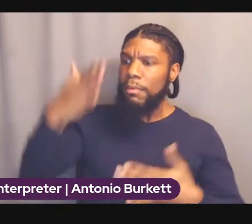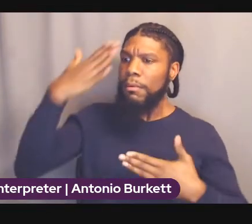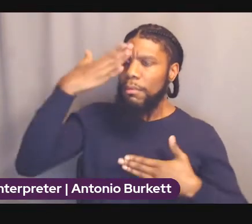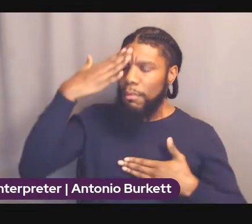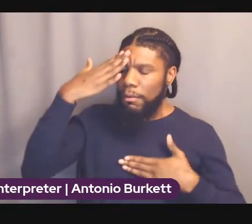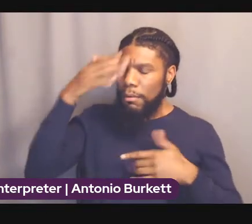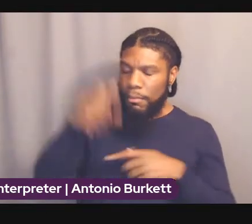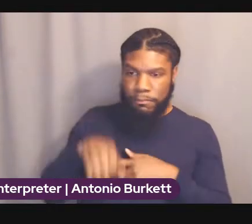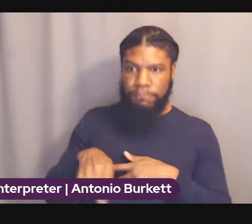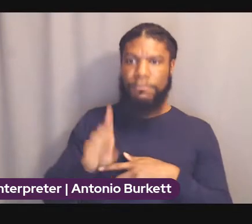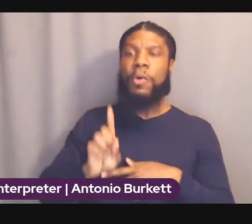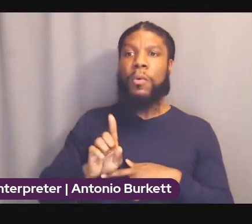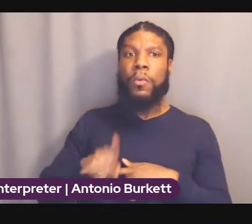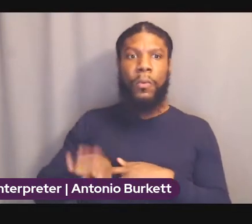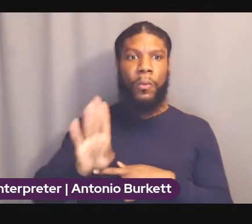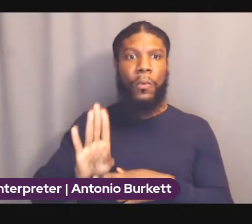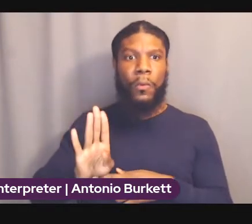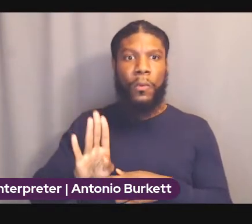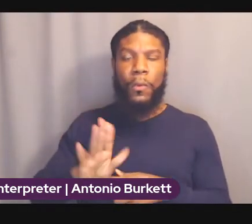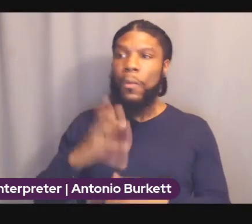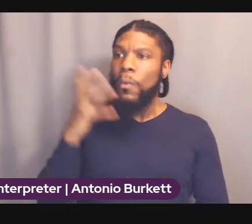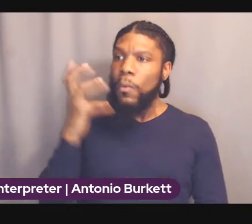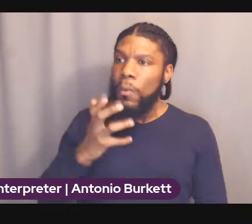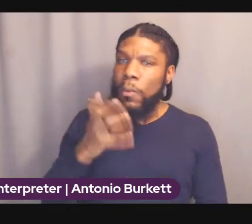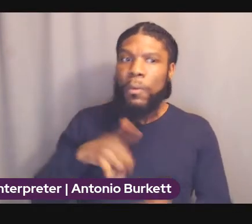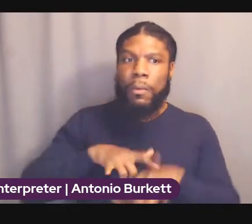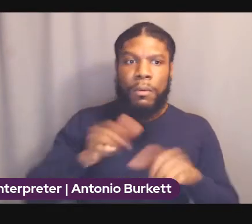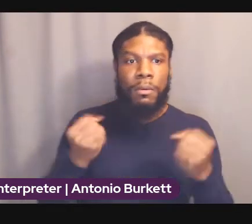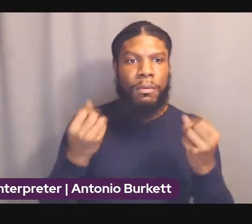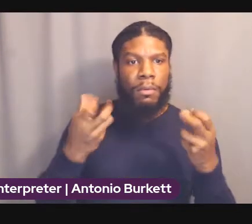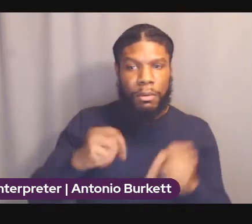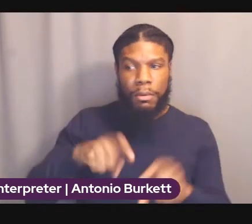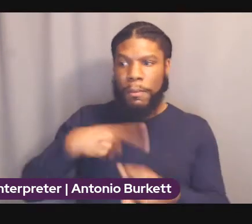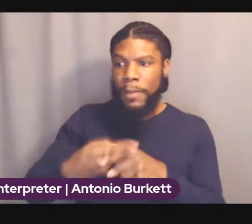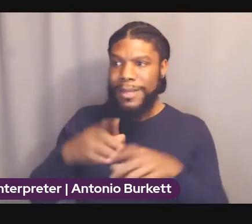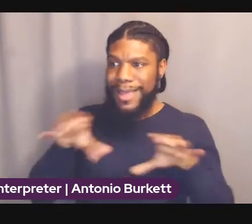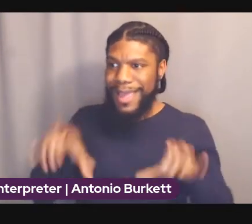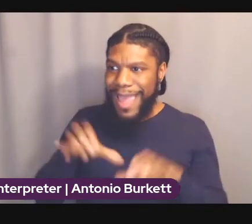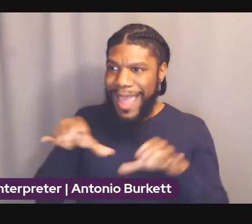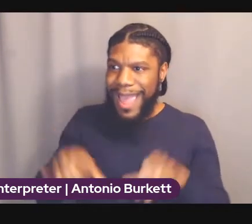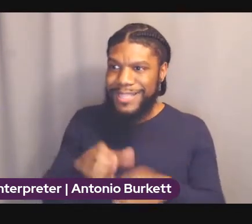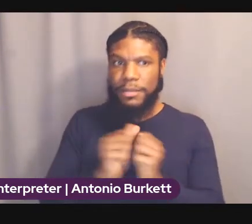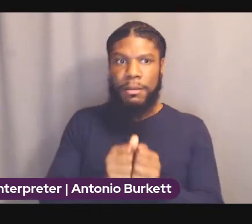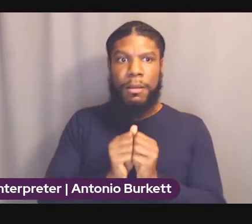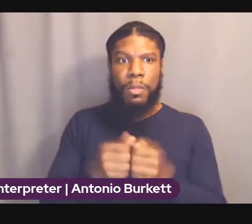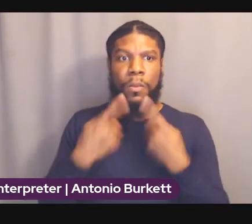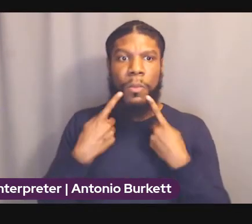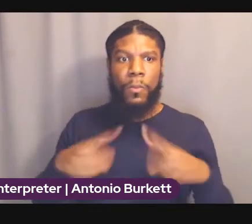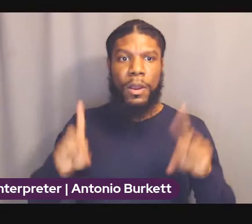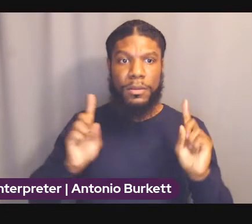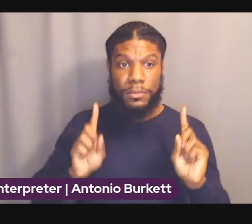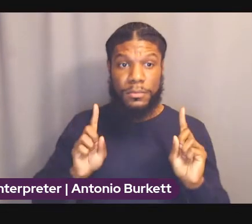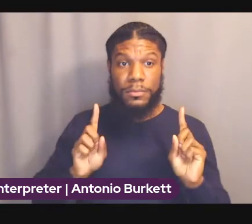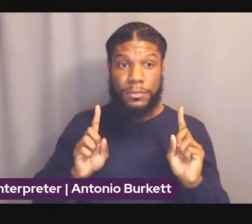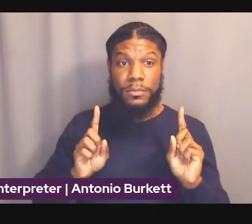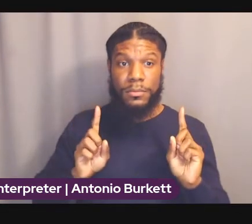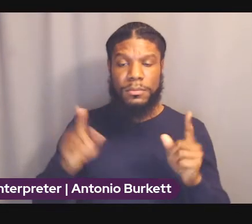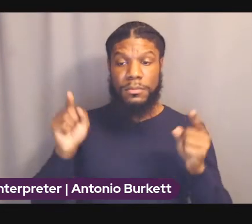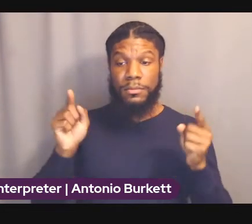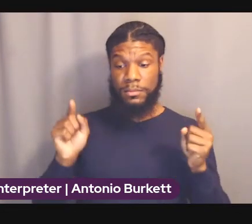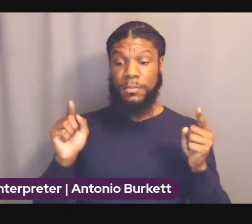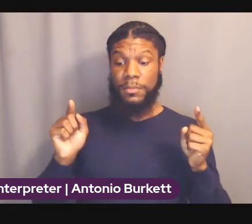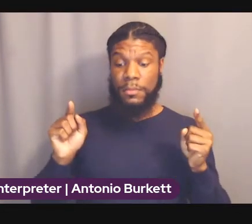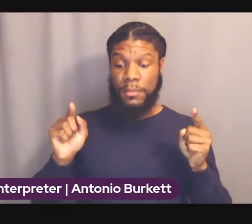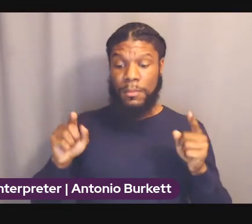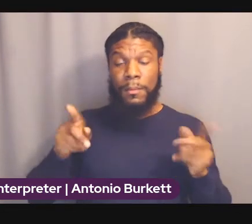healer. Oh God. And we need to understand that we are facing a community of people, a